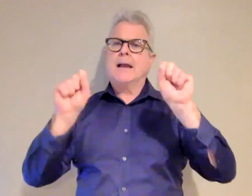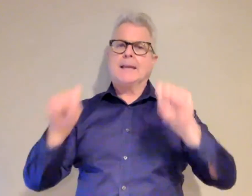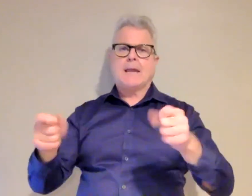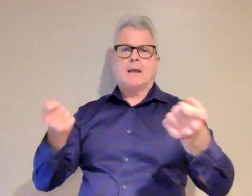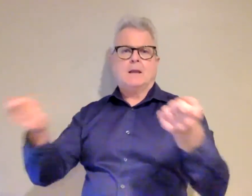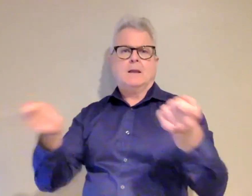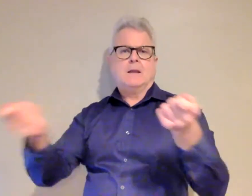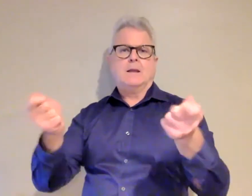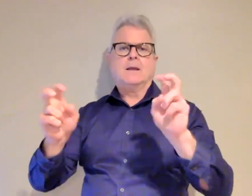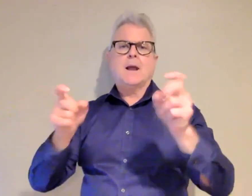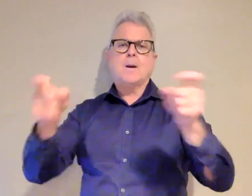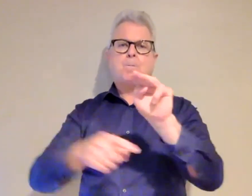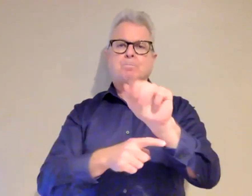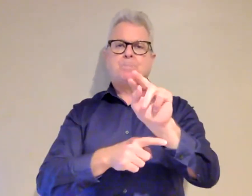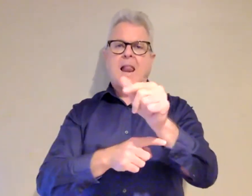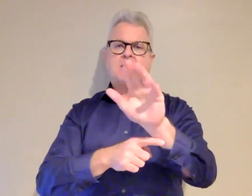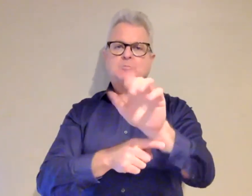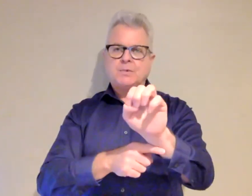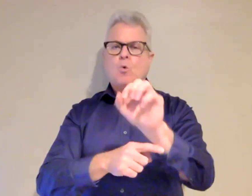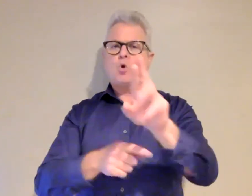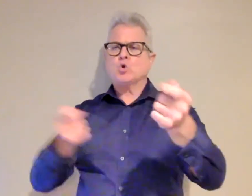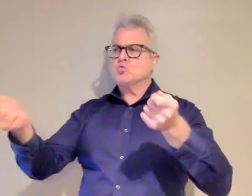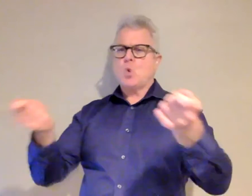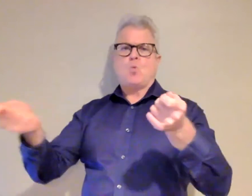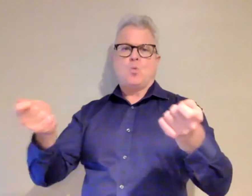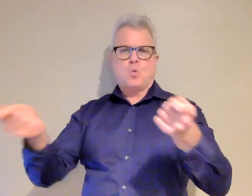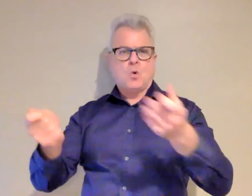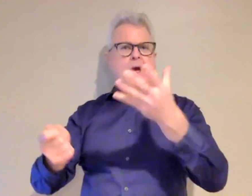of COVID so that it becomes more manageable.